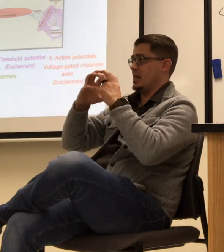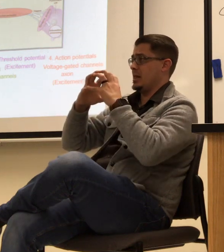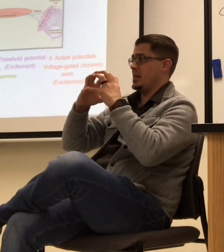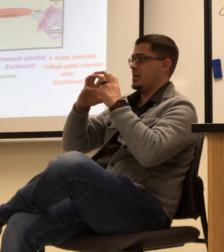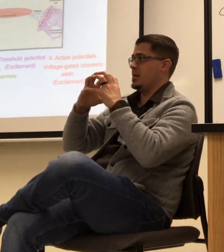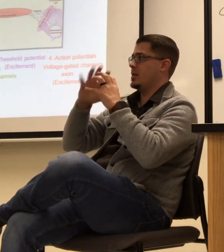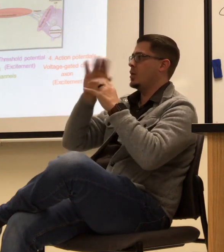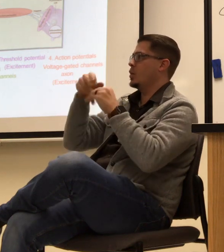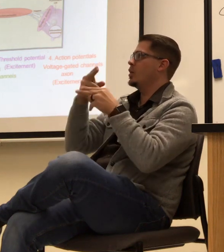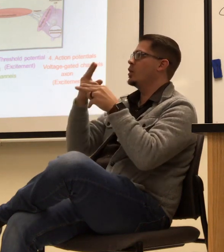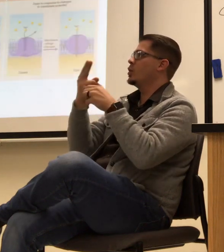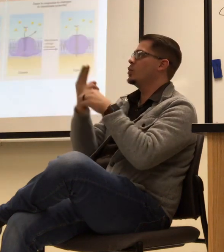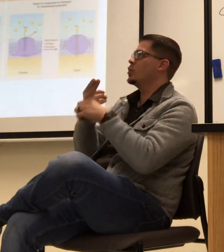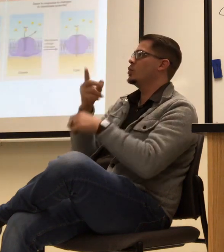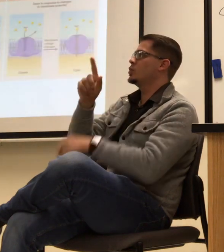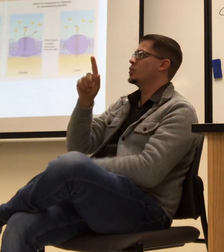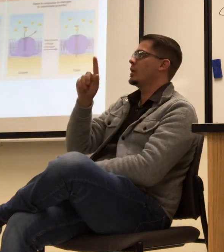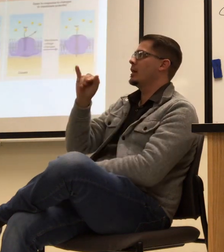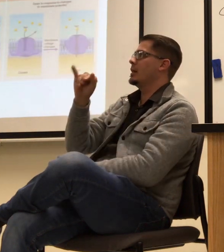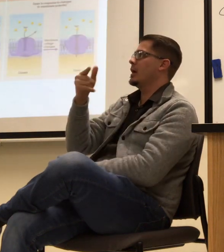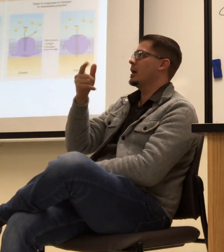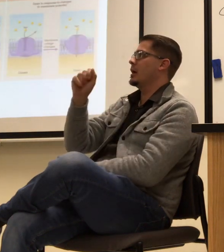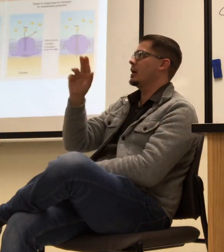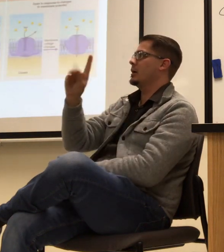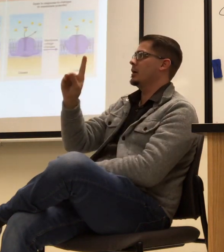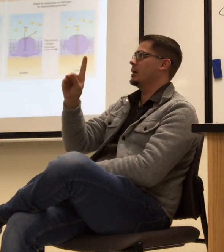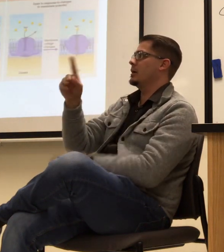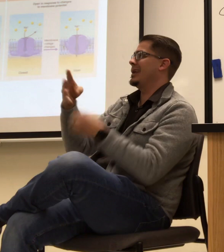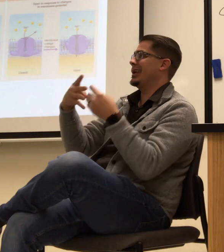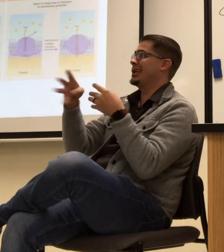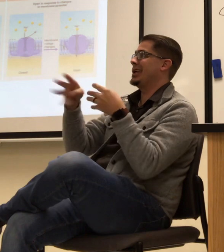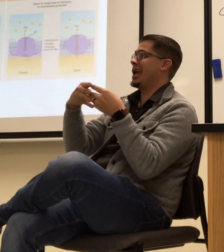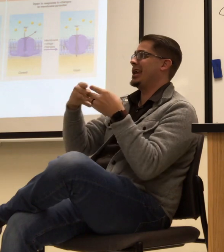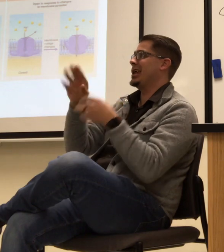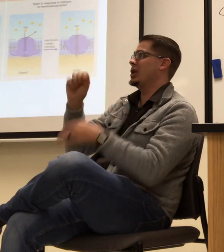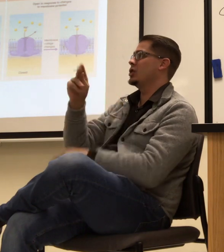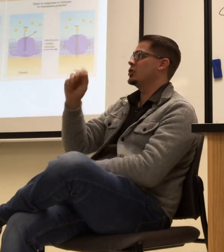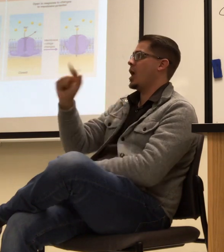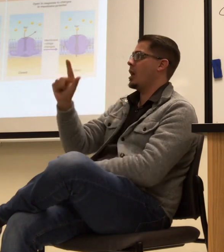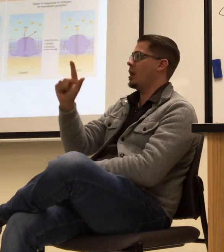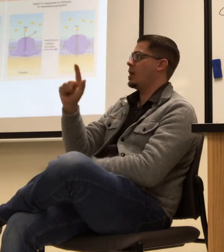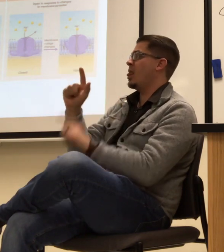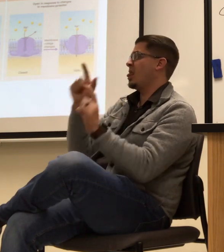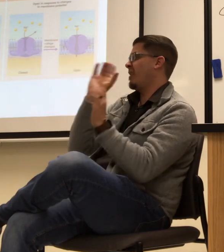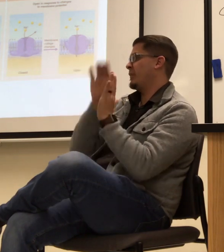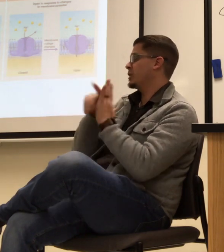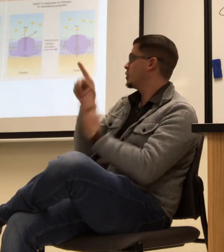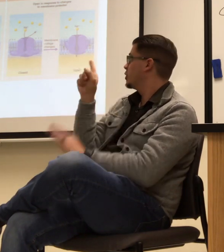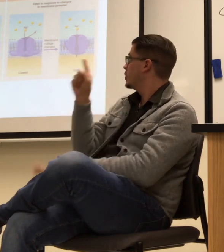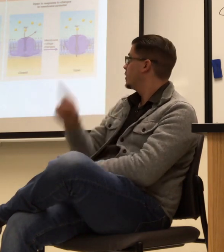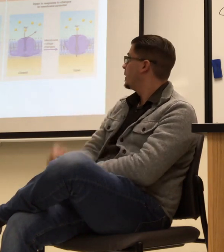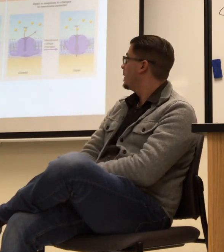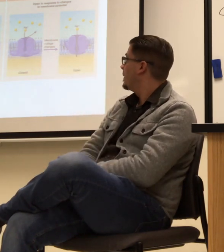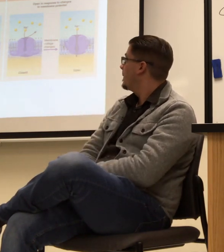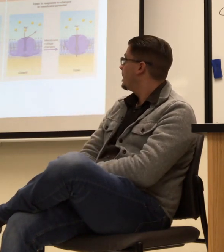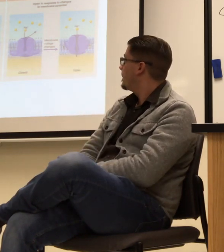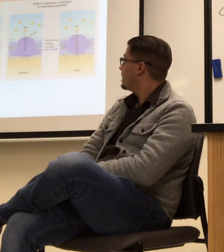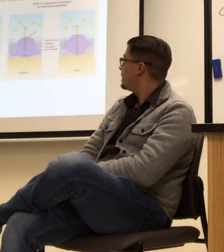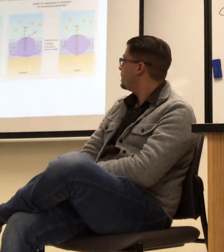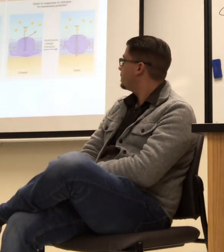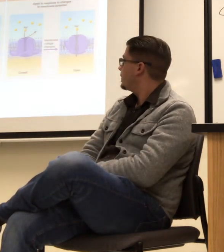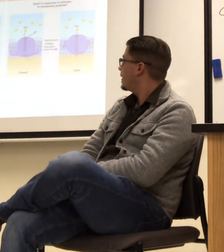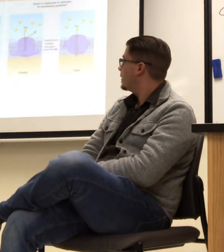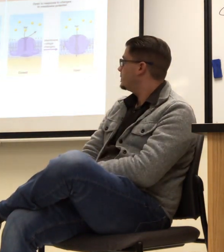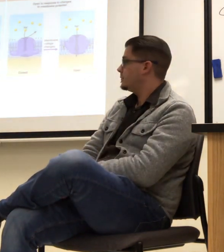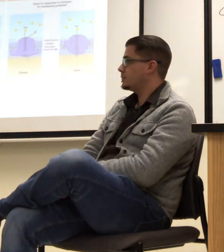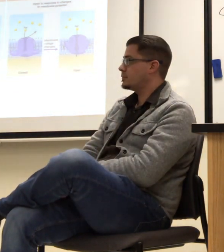use the ligand-gated channels. There's a picture of a ligand-gated channel on the left. That is where, let me